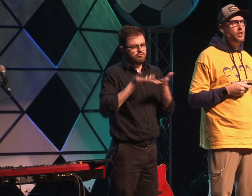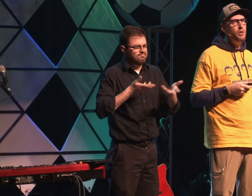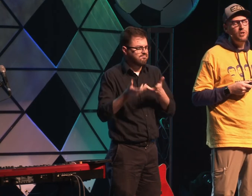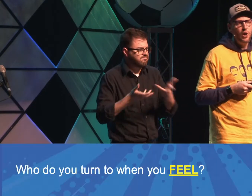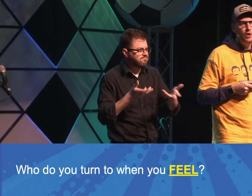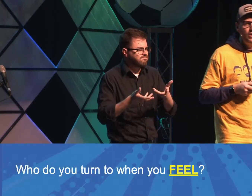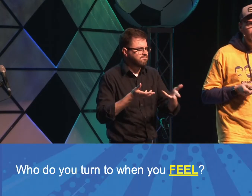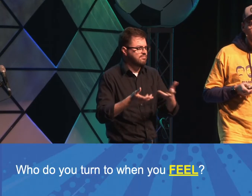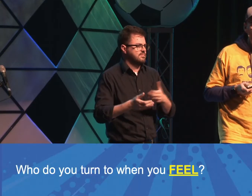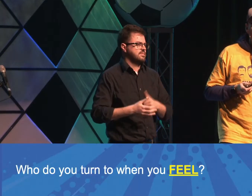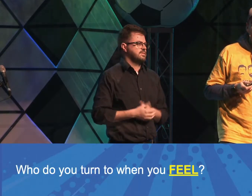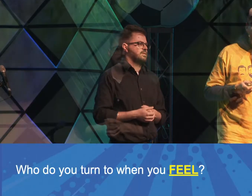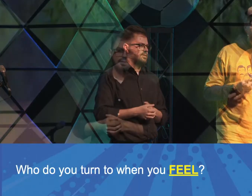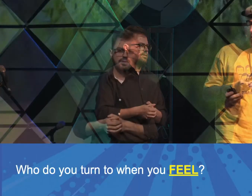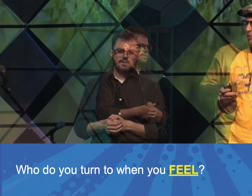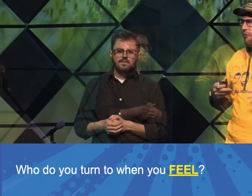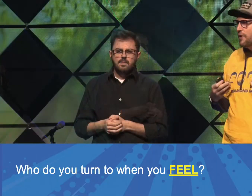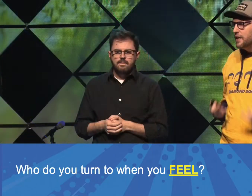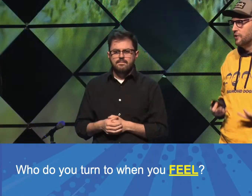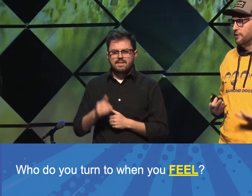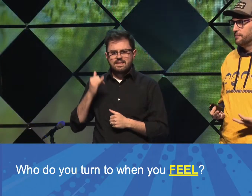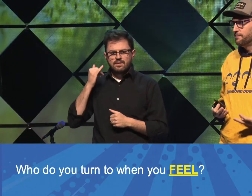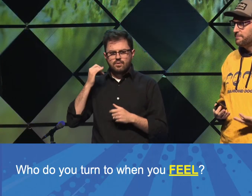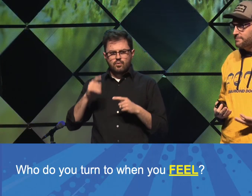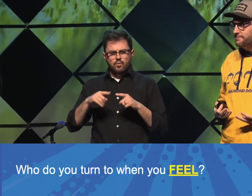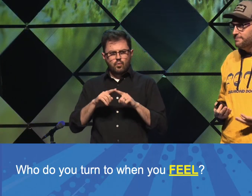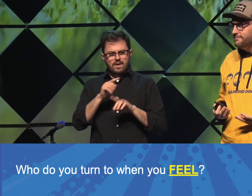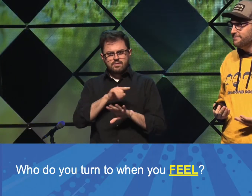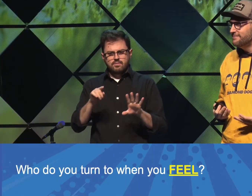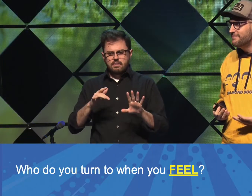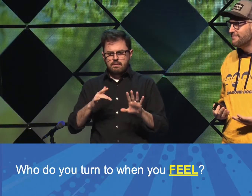way. Who do you turn to when you feel?